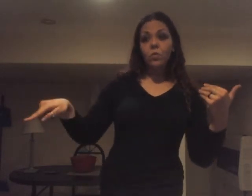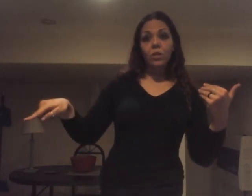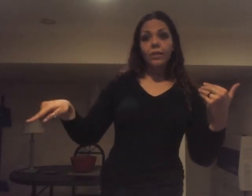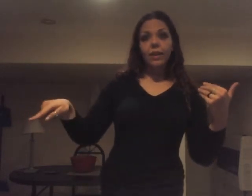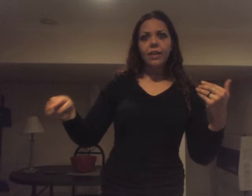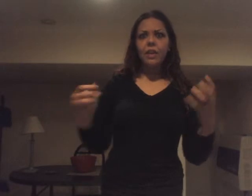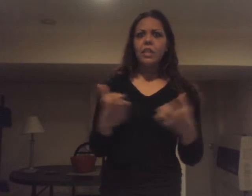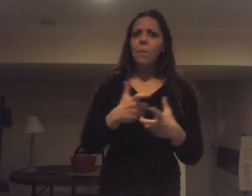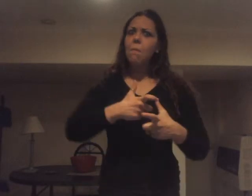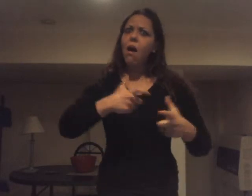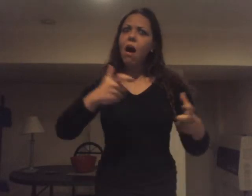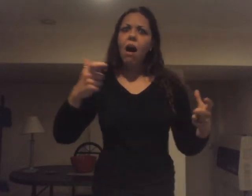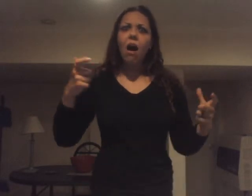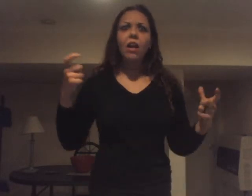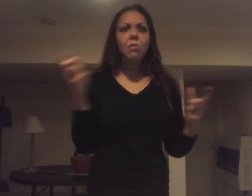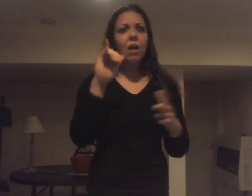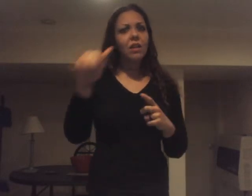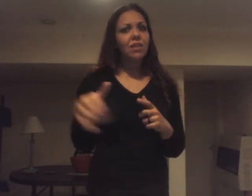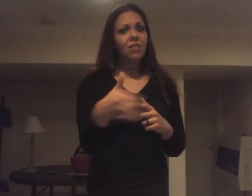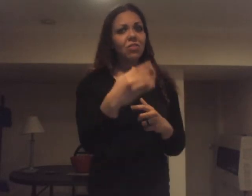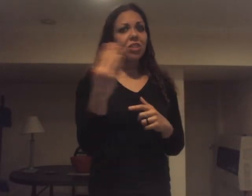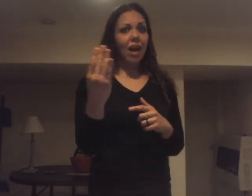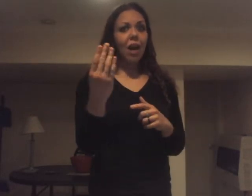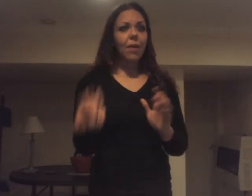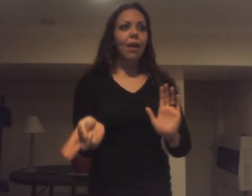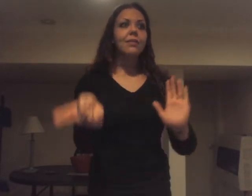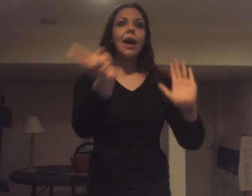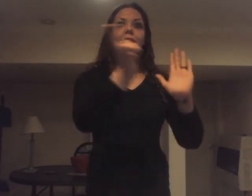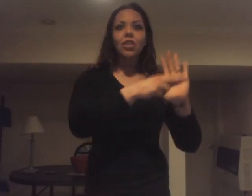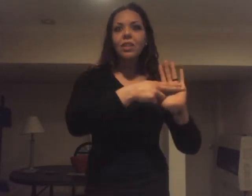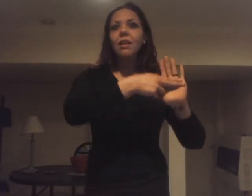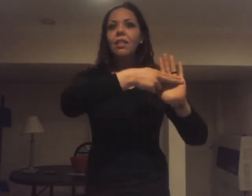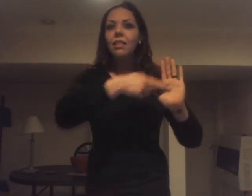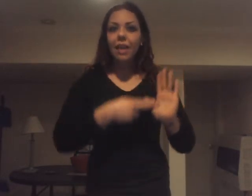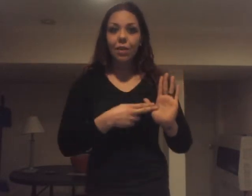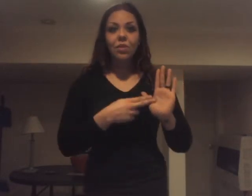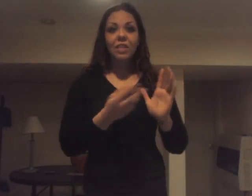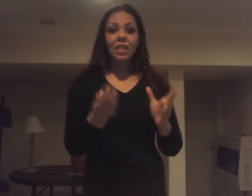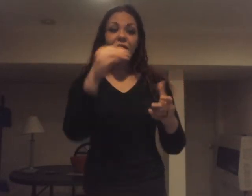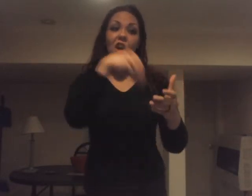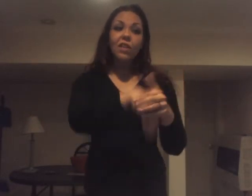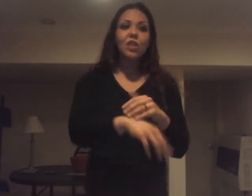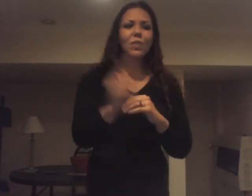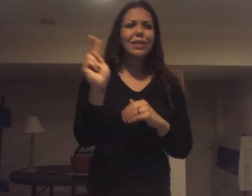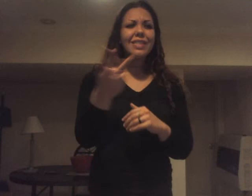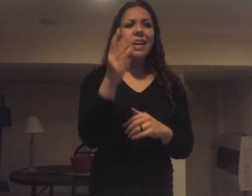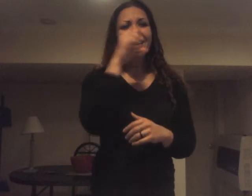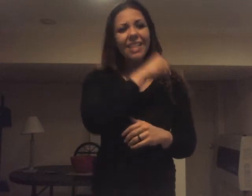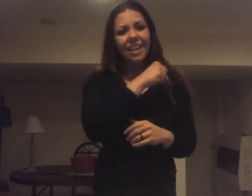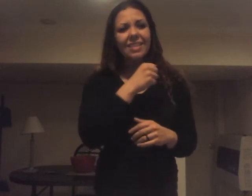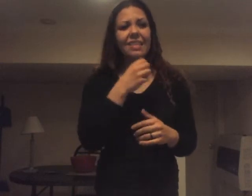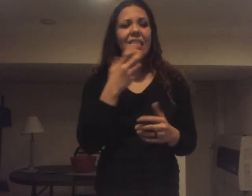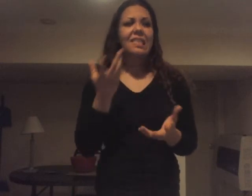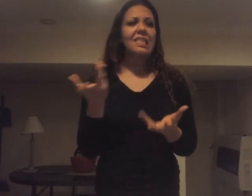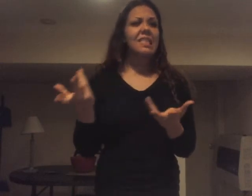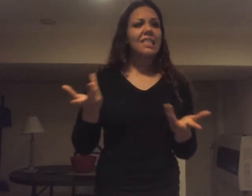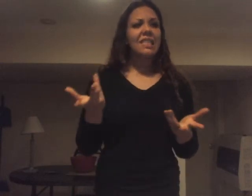job attaching these labels, and it involves you in second-guessing how they might have